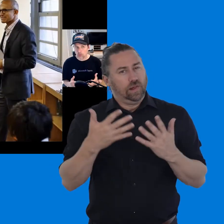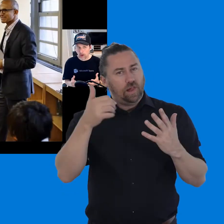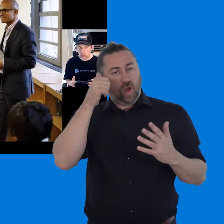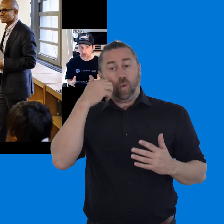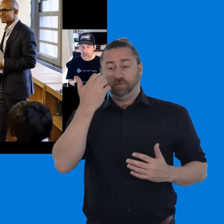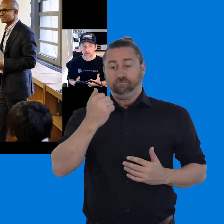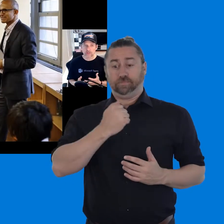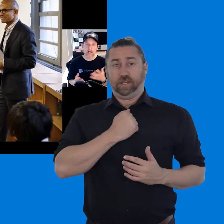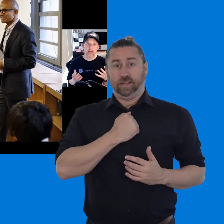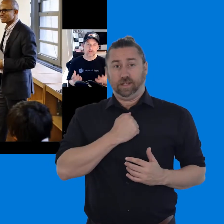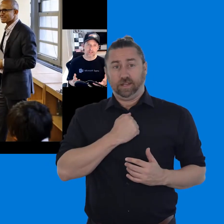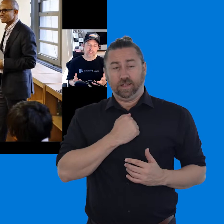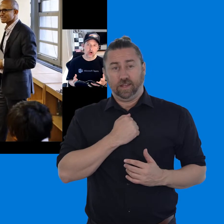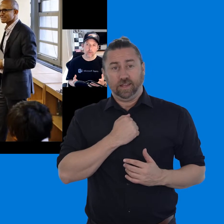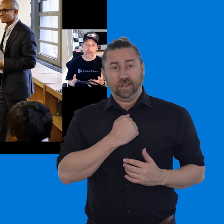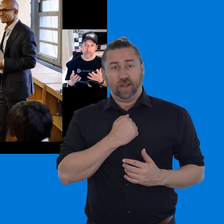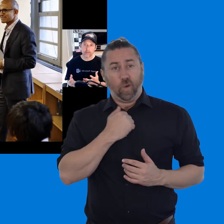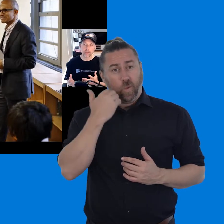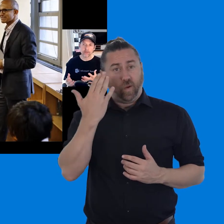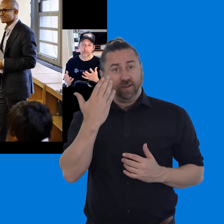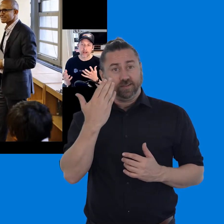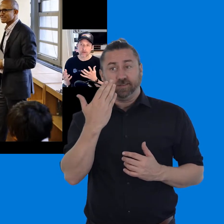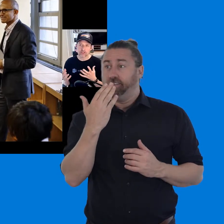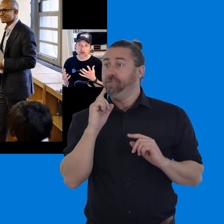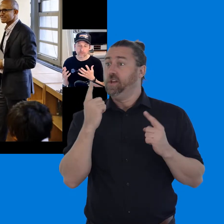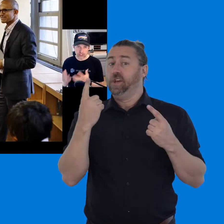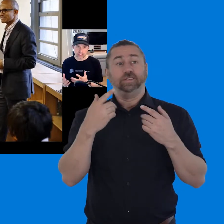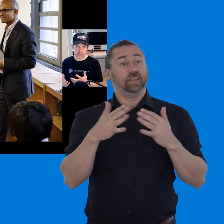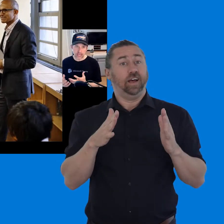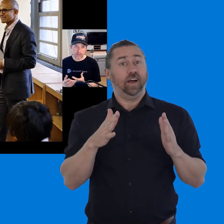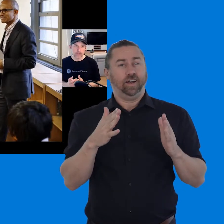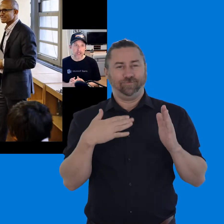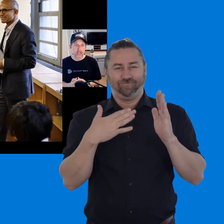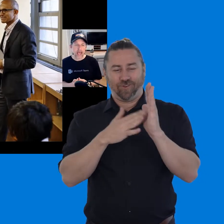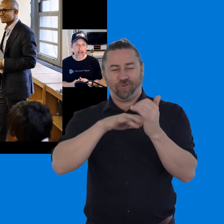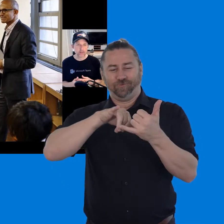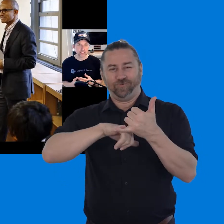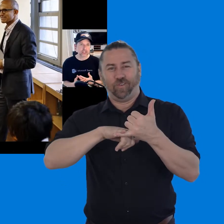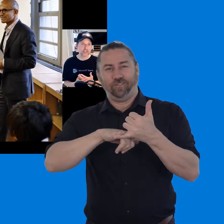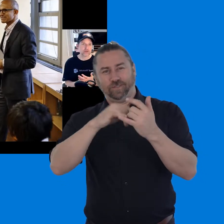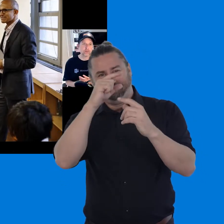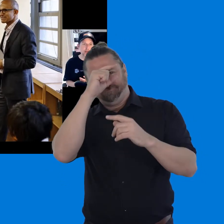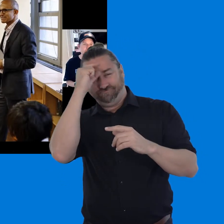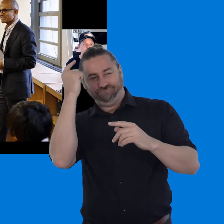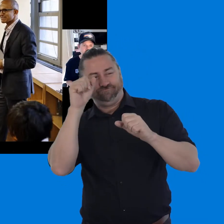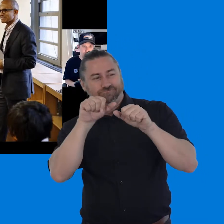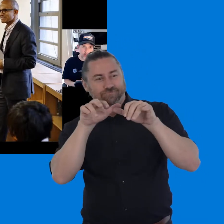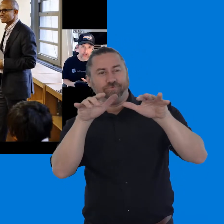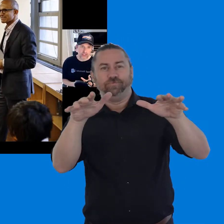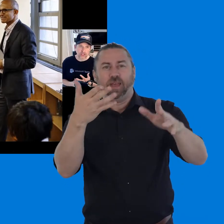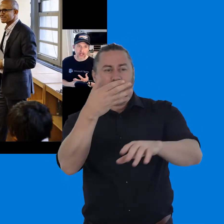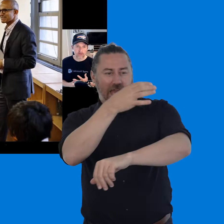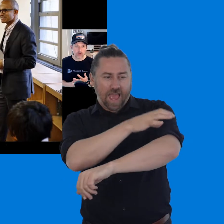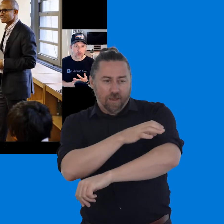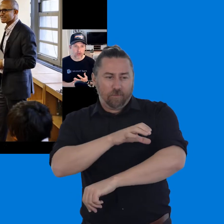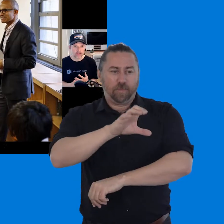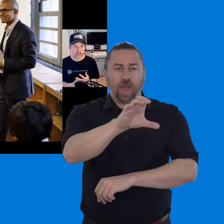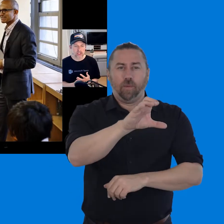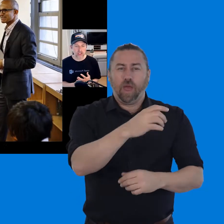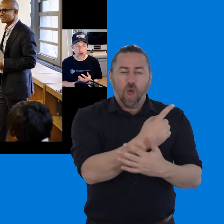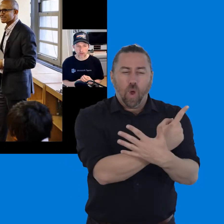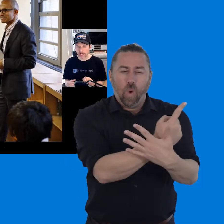As with all my workshops, I love to stop and remember the Microsoft mission statement, and our mission is to empower every person and